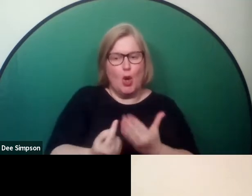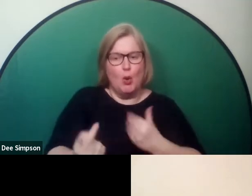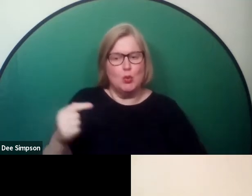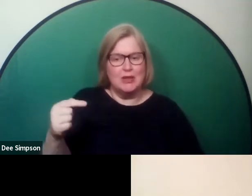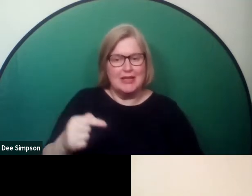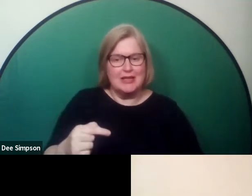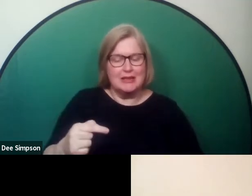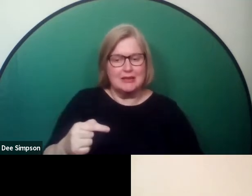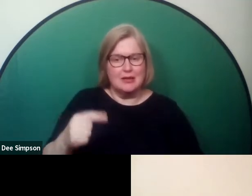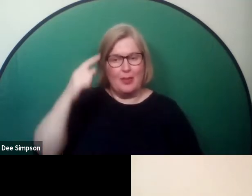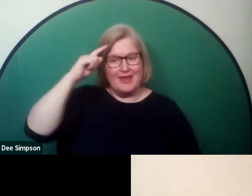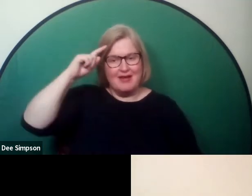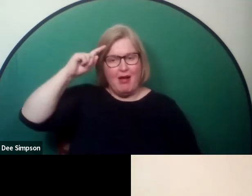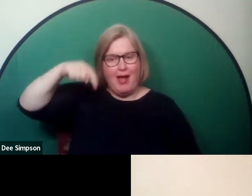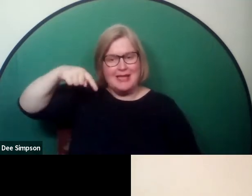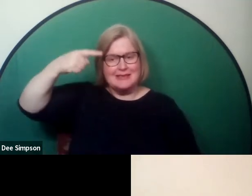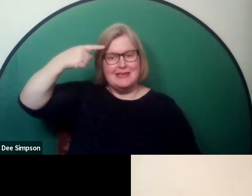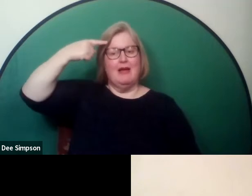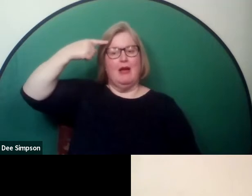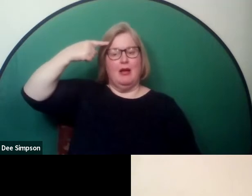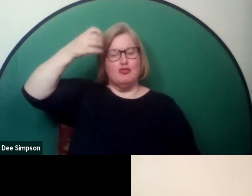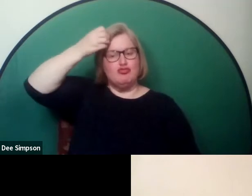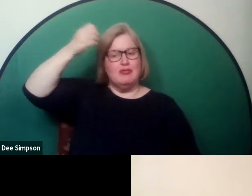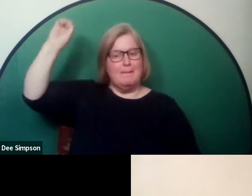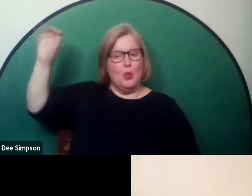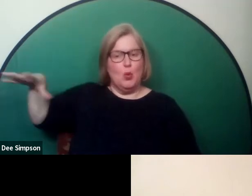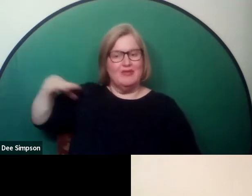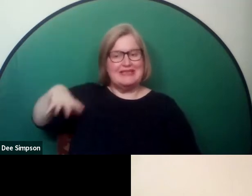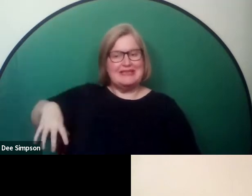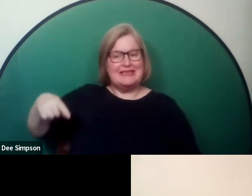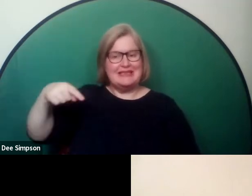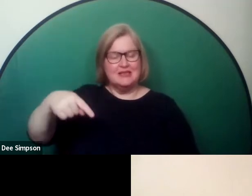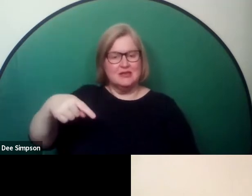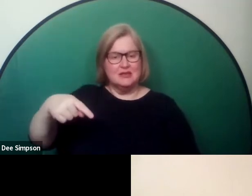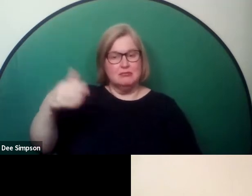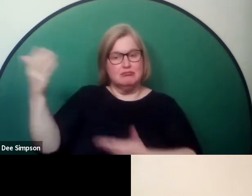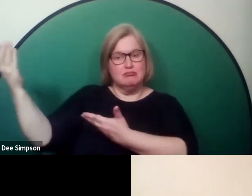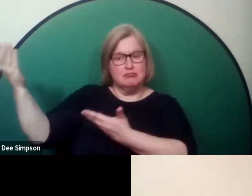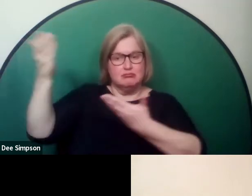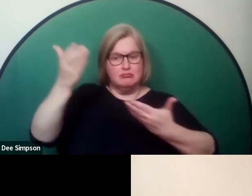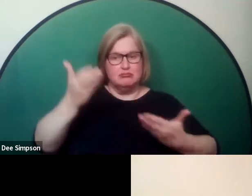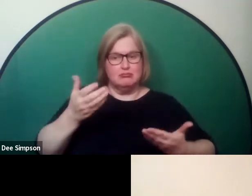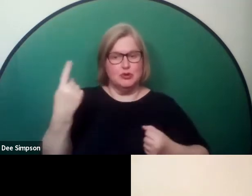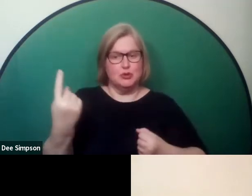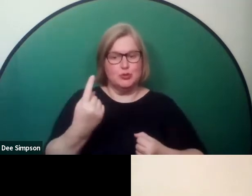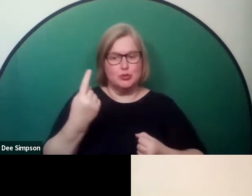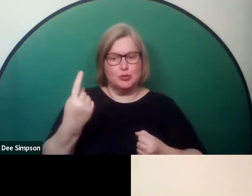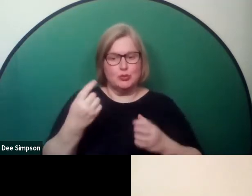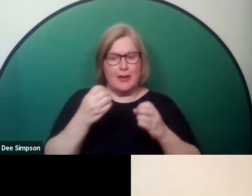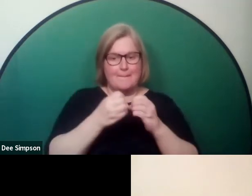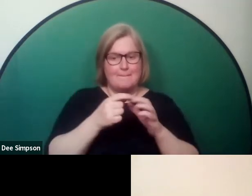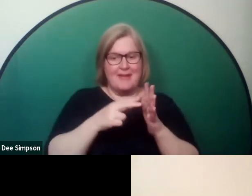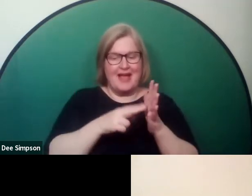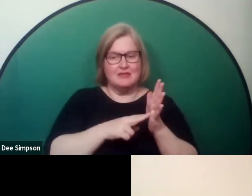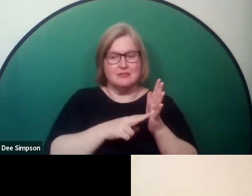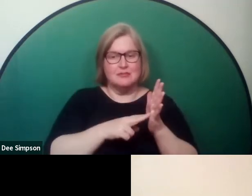and I think those need to be removed. It's a great pleasure to invite Ben Olfrey, a